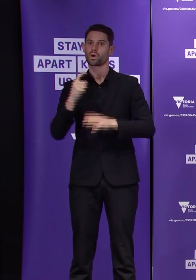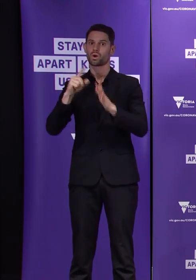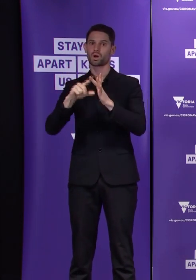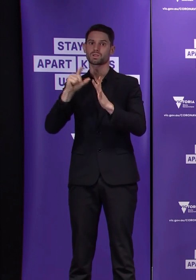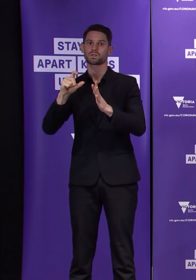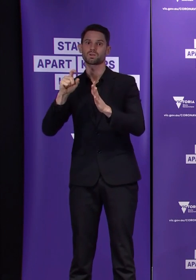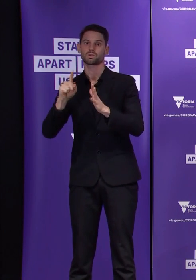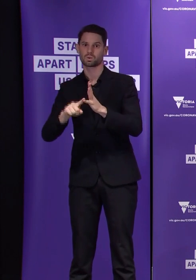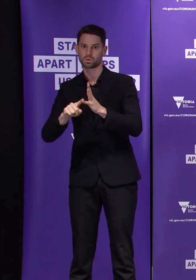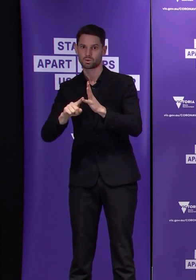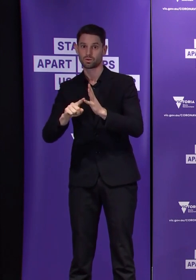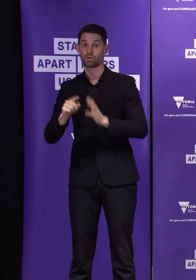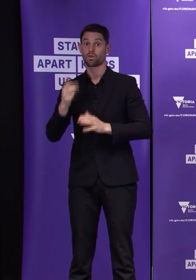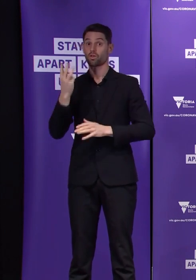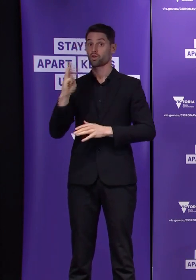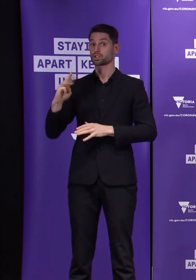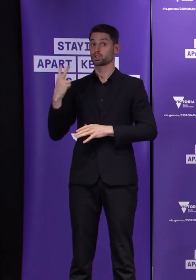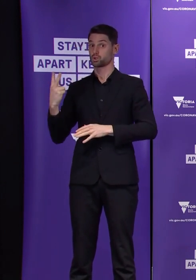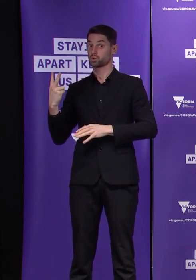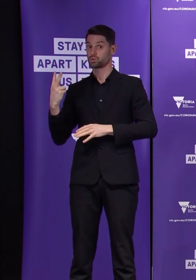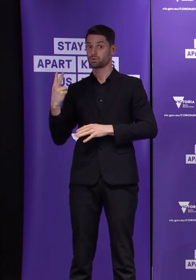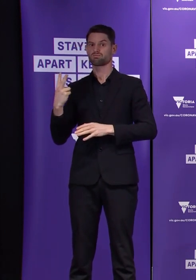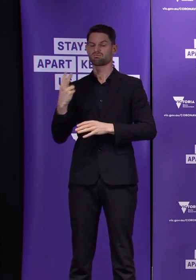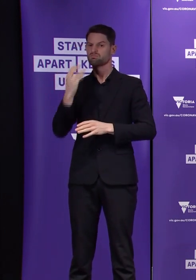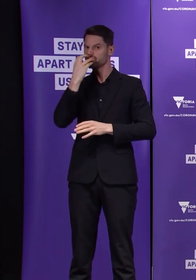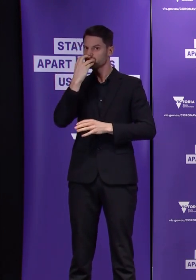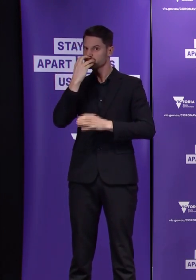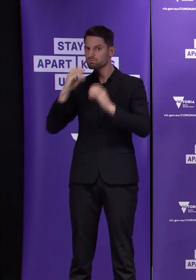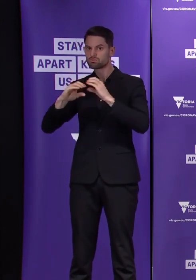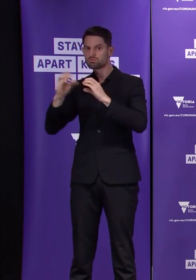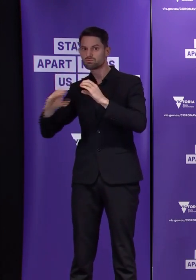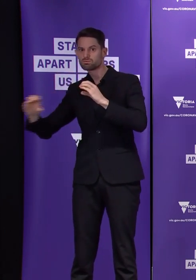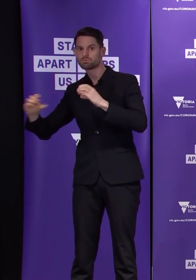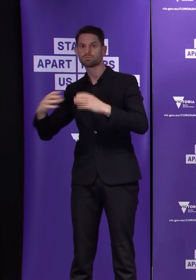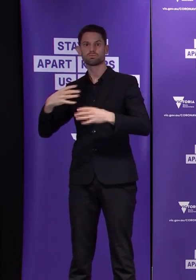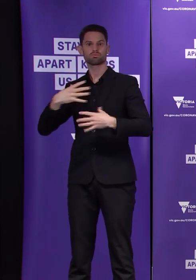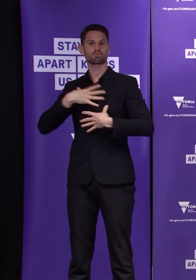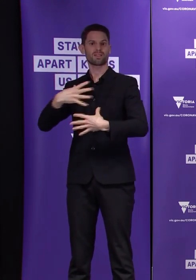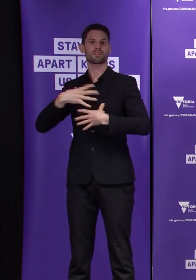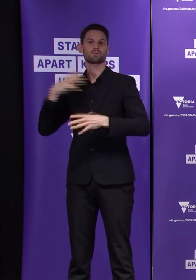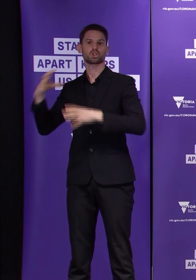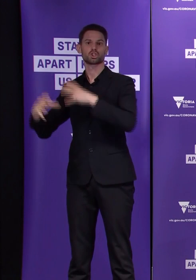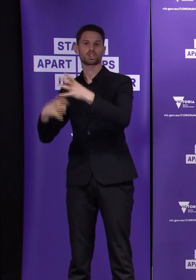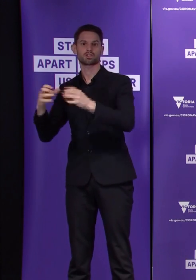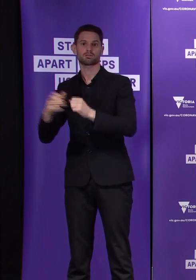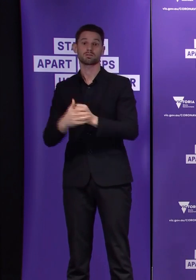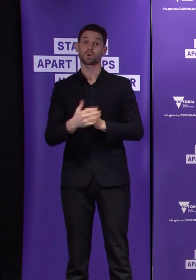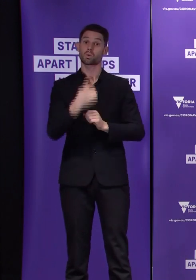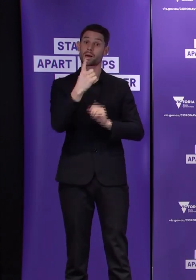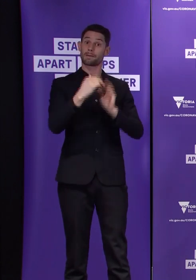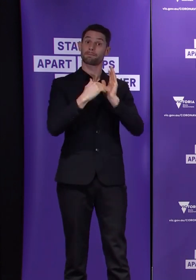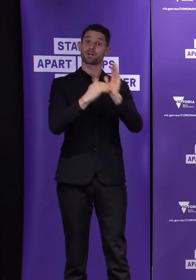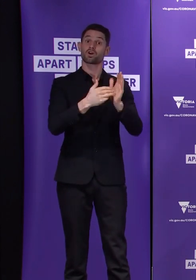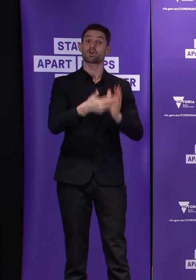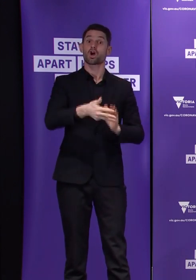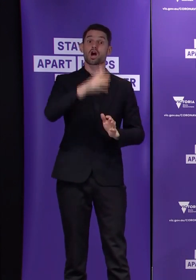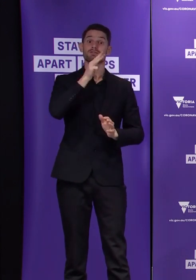care and 32 of those 44 are on a ventilator. A total of